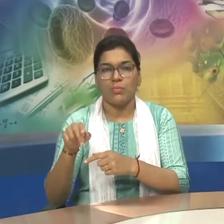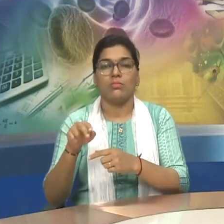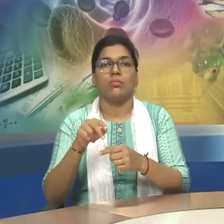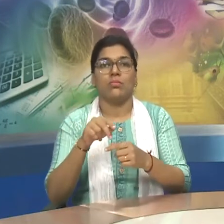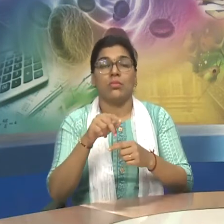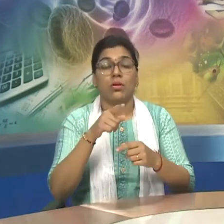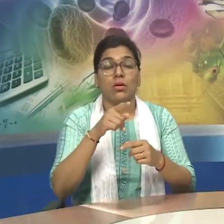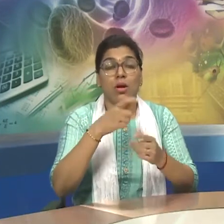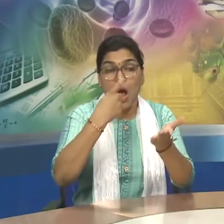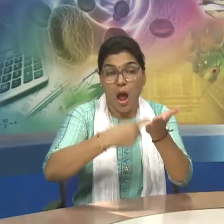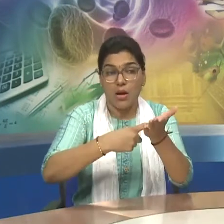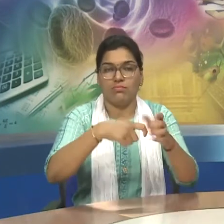research